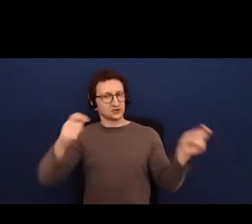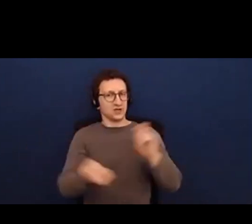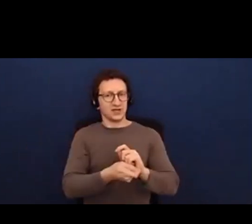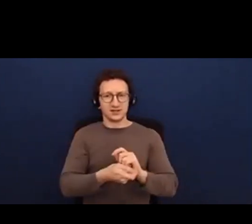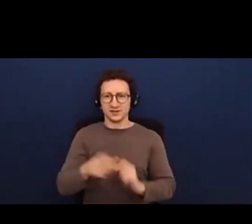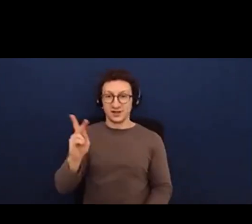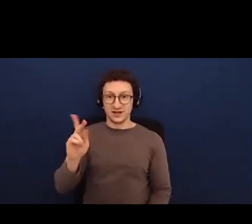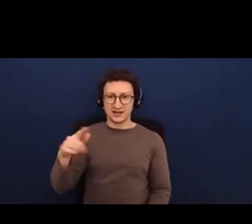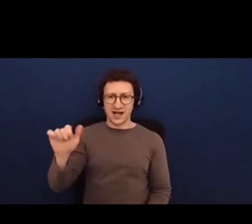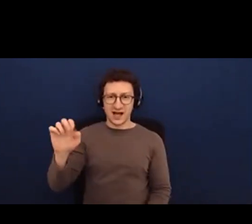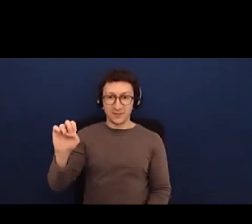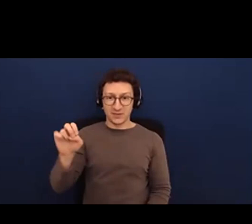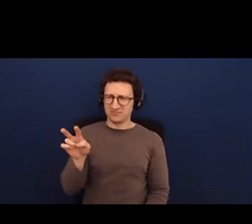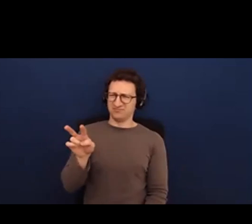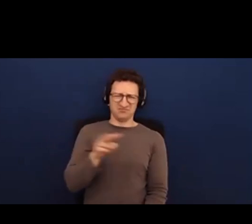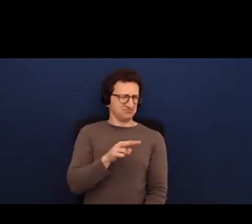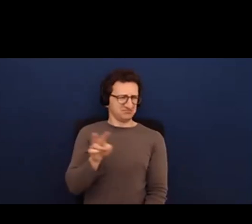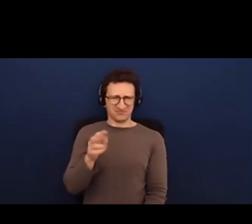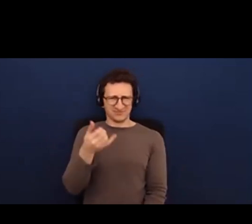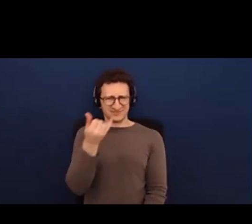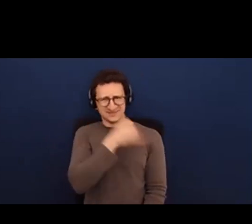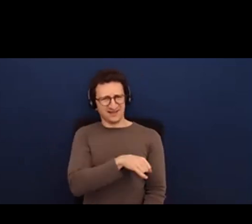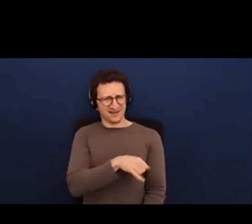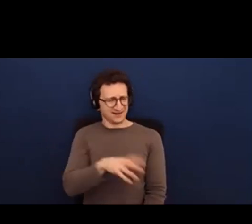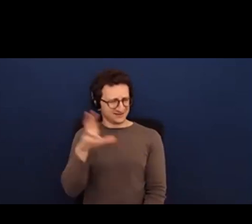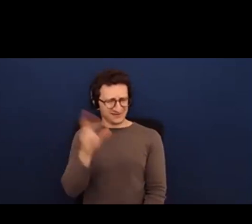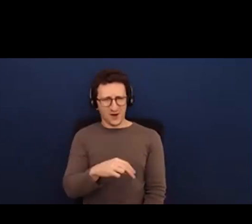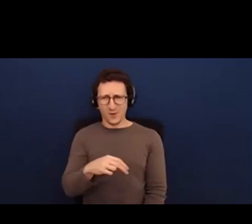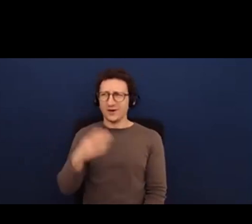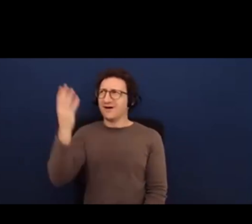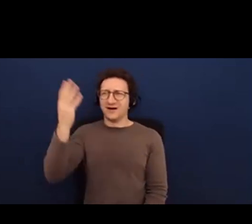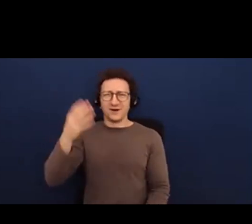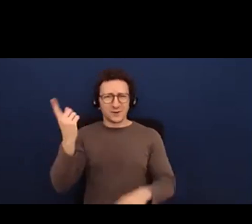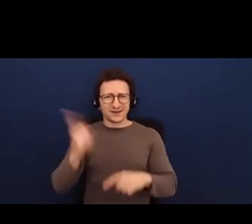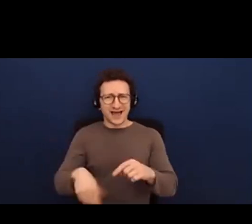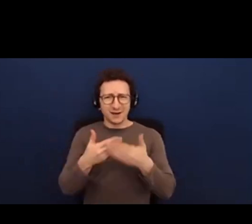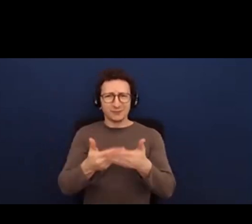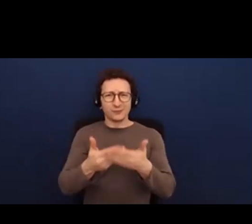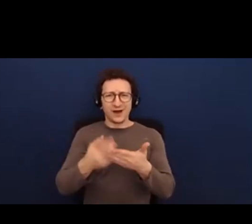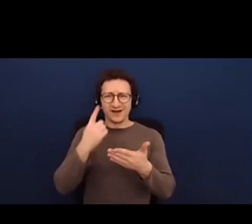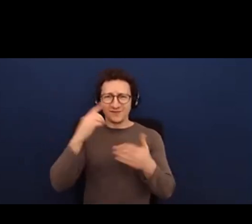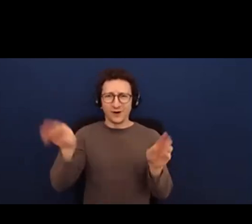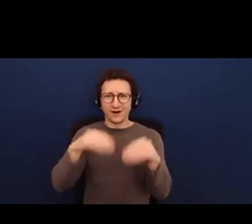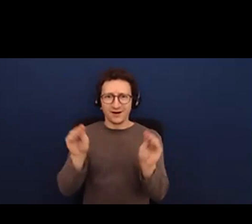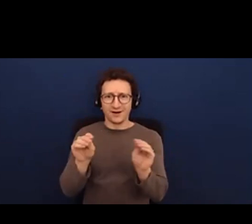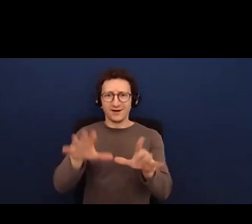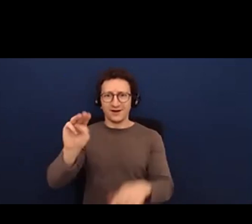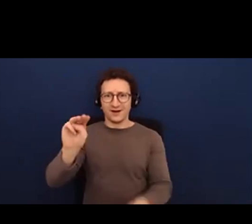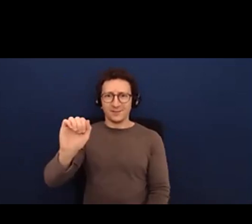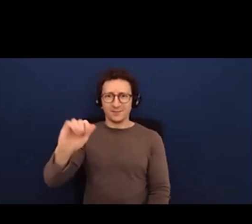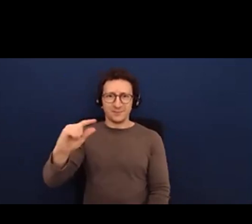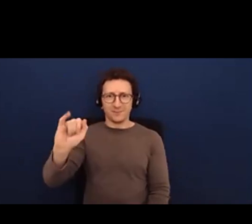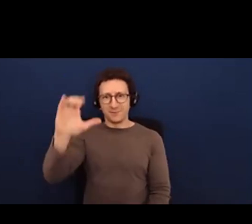he rejected it. He believed very, very strong. You know, there are people who mock Reconstructionists